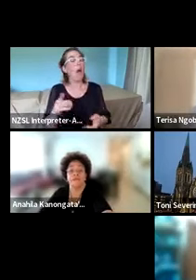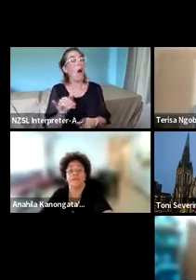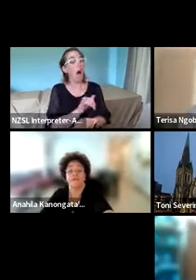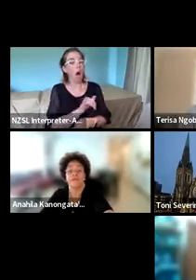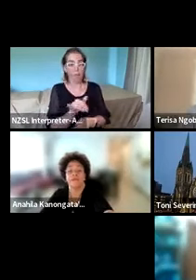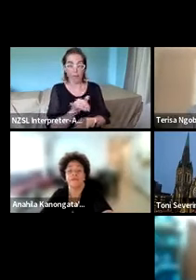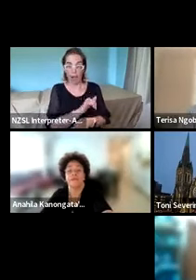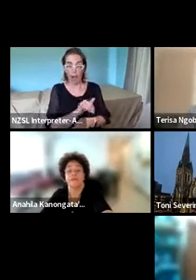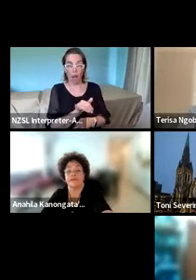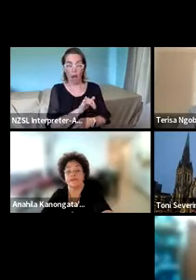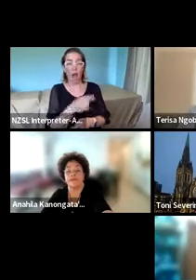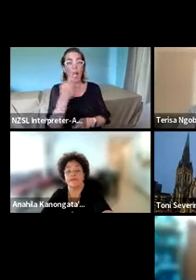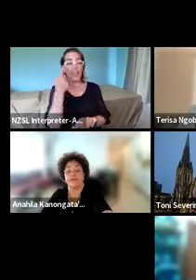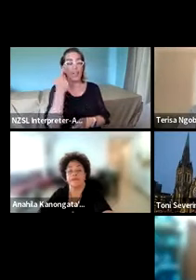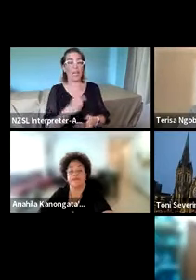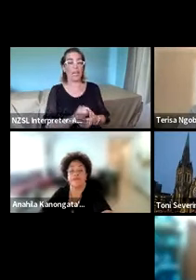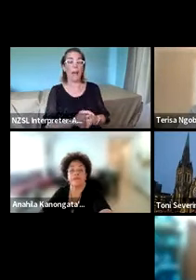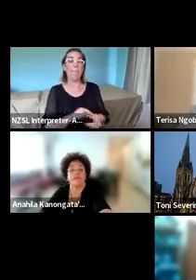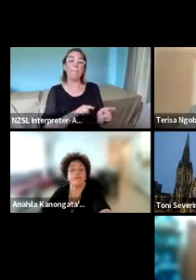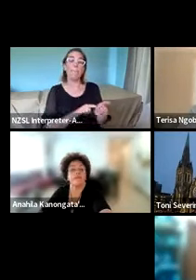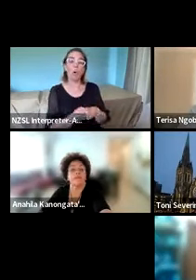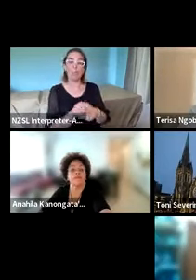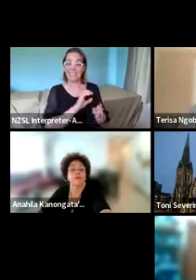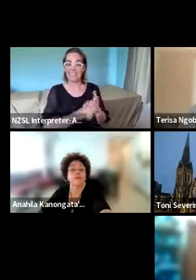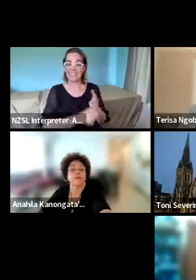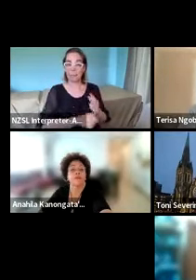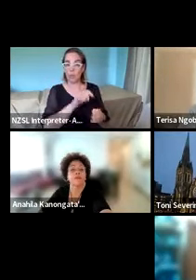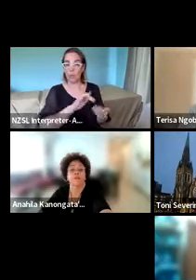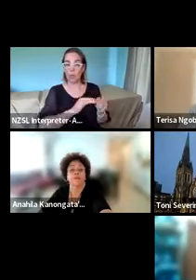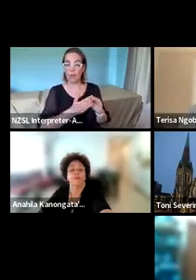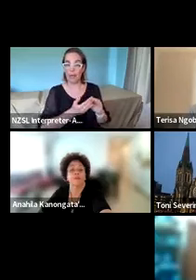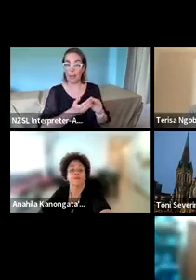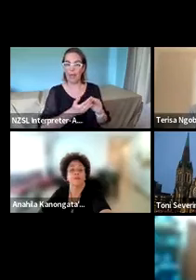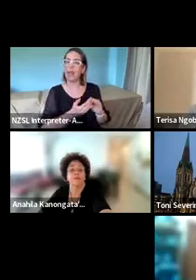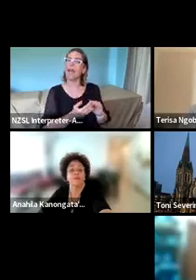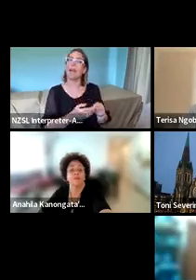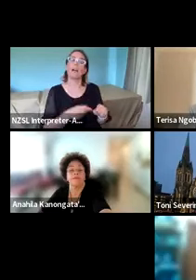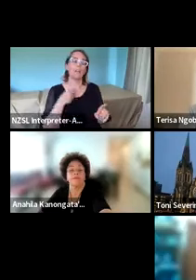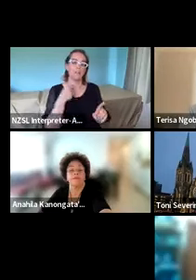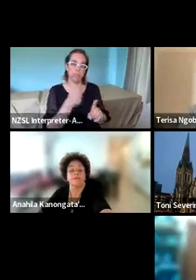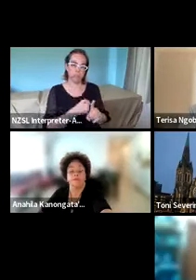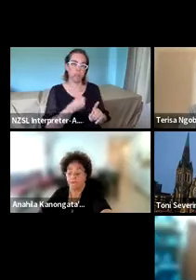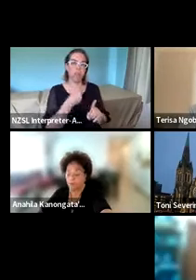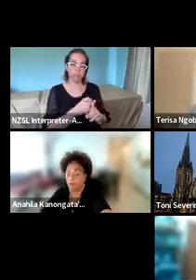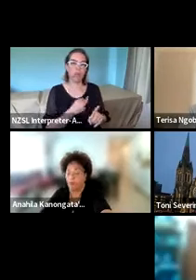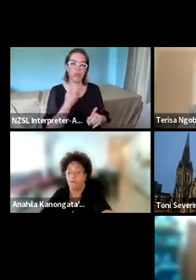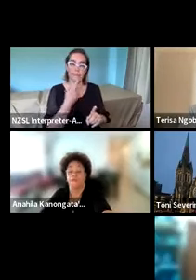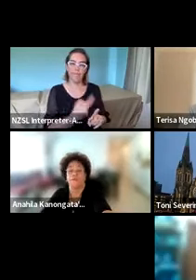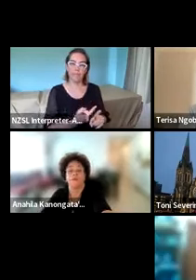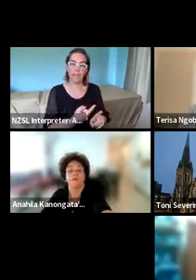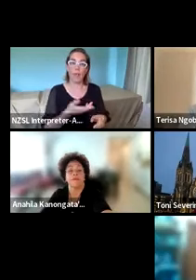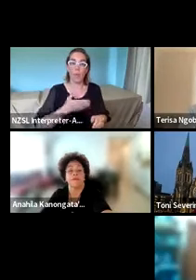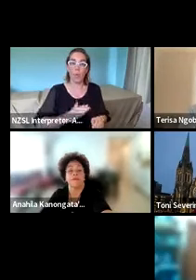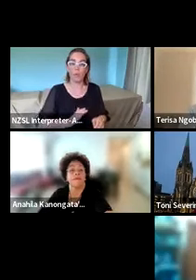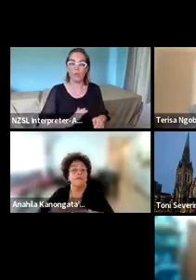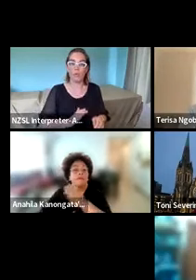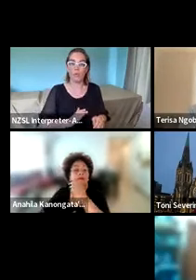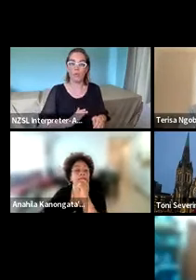I believe that most of the disabled community have argued so far for